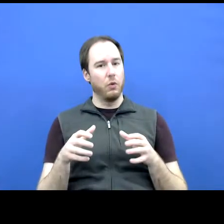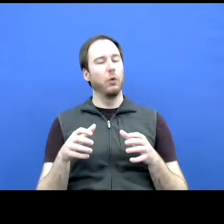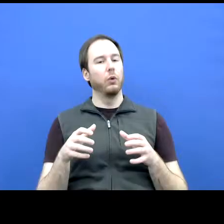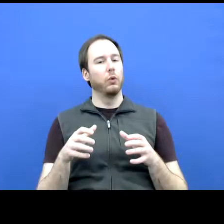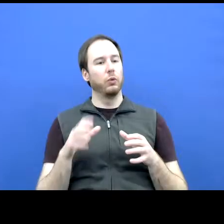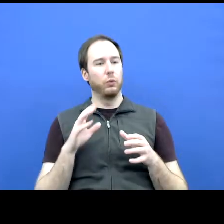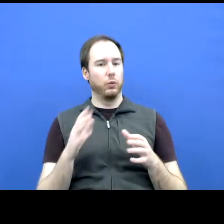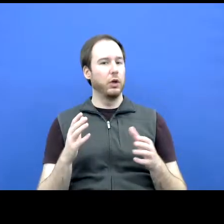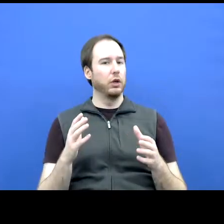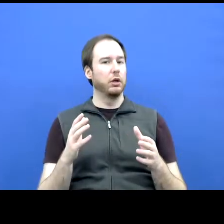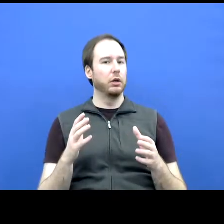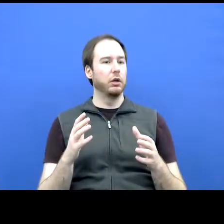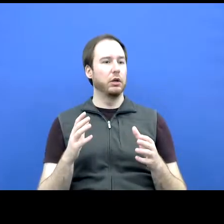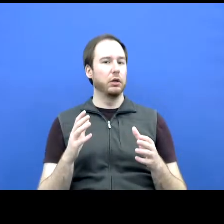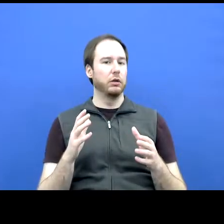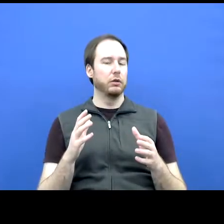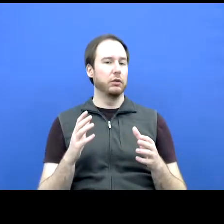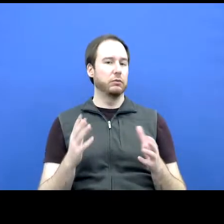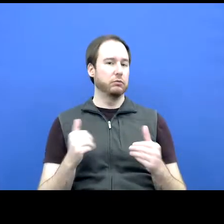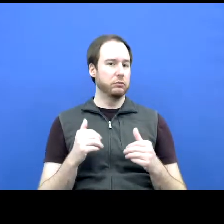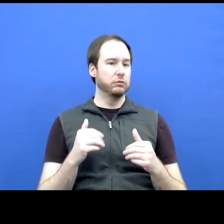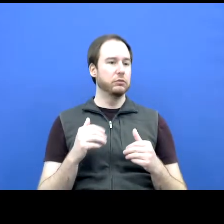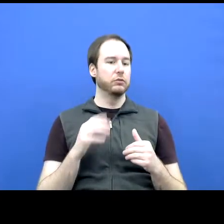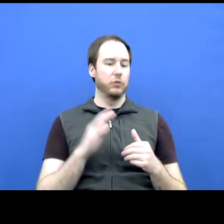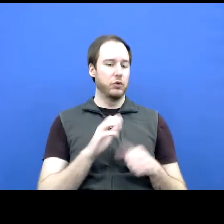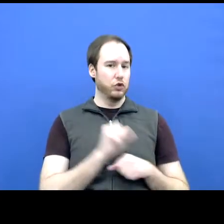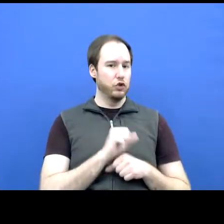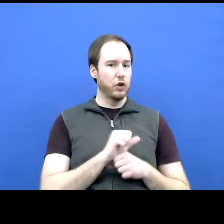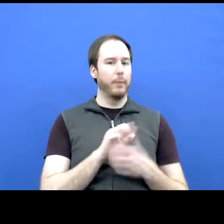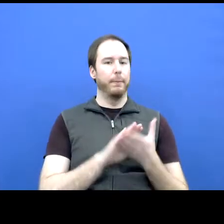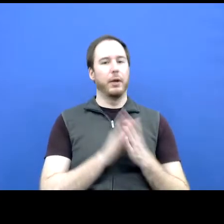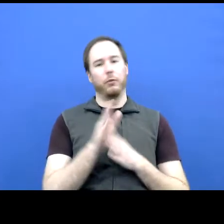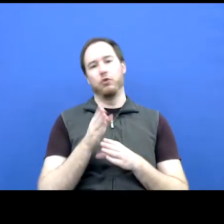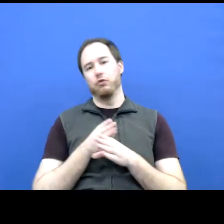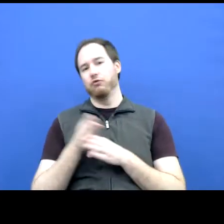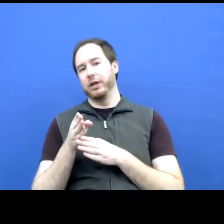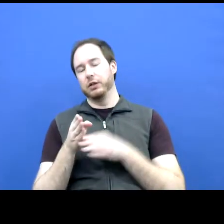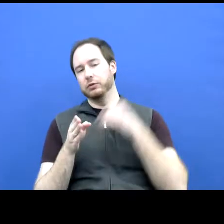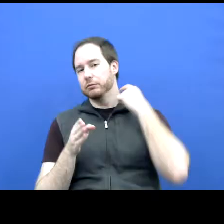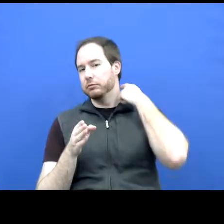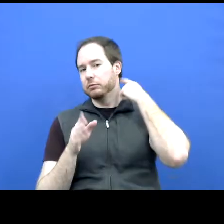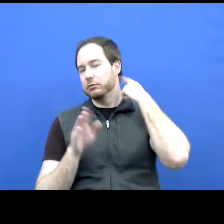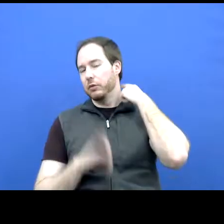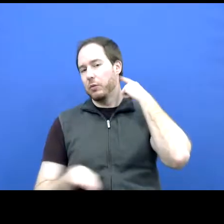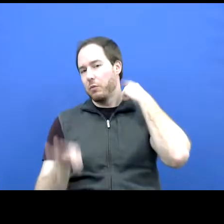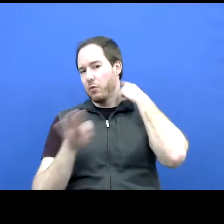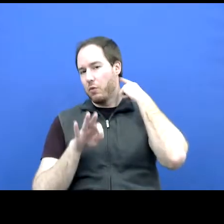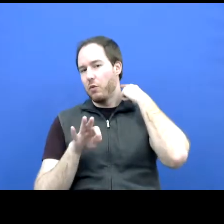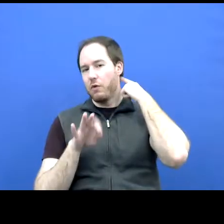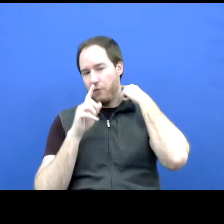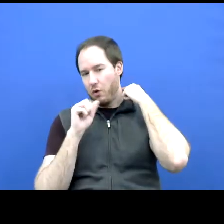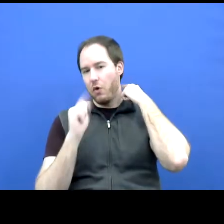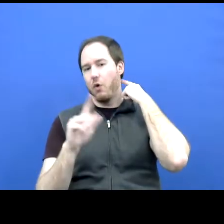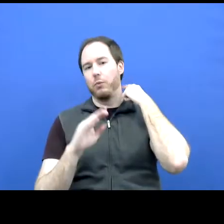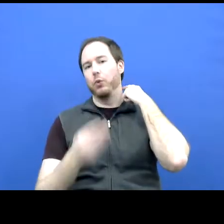does is take people from jobs to careers. And that's important in every